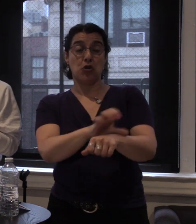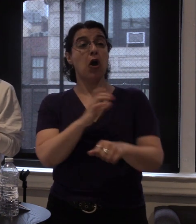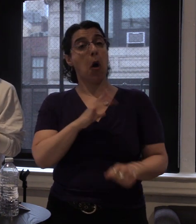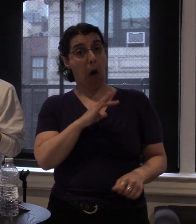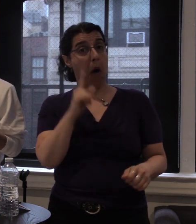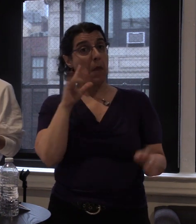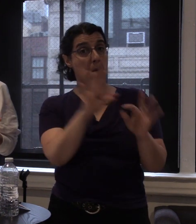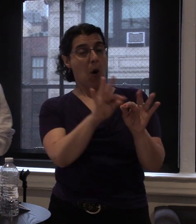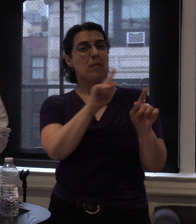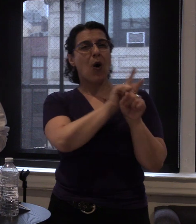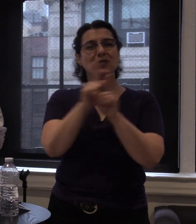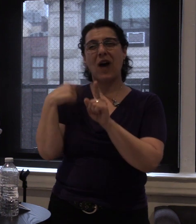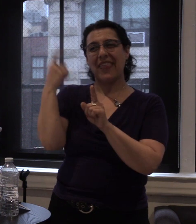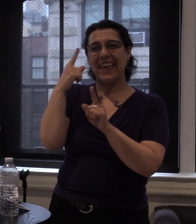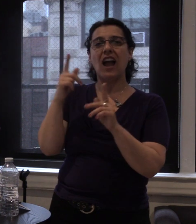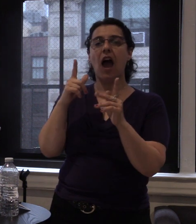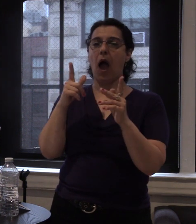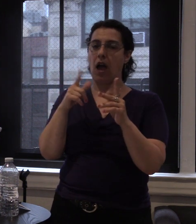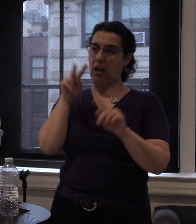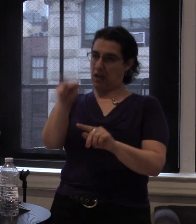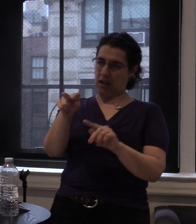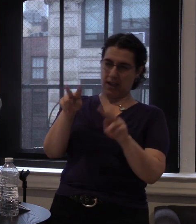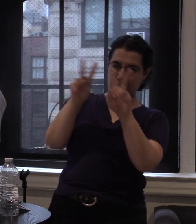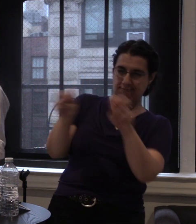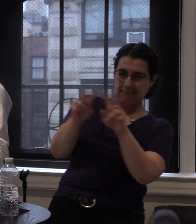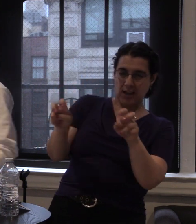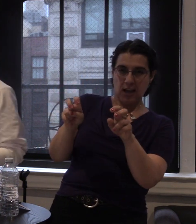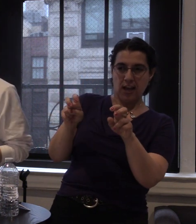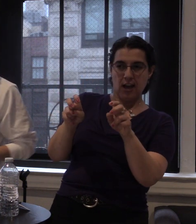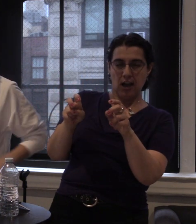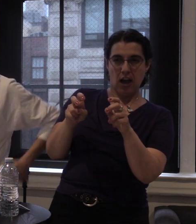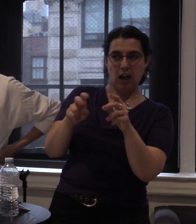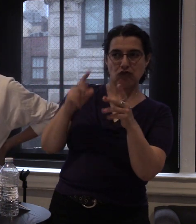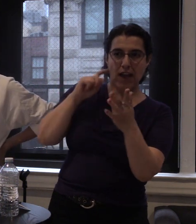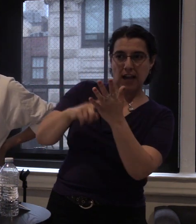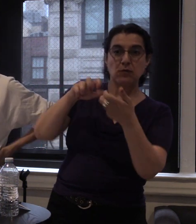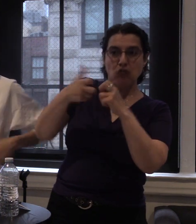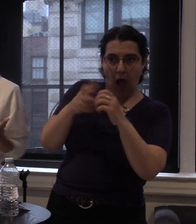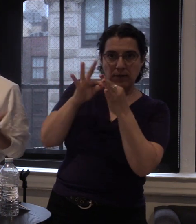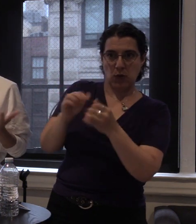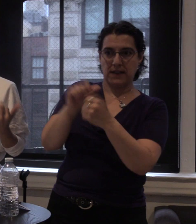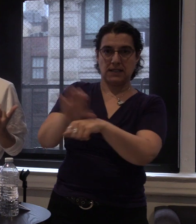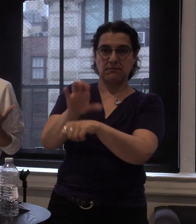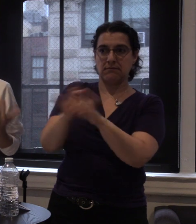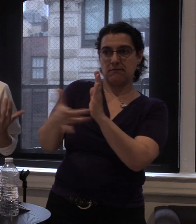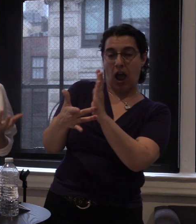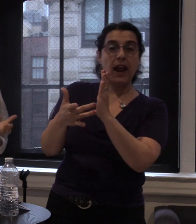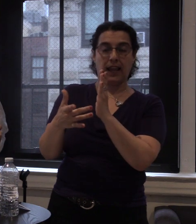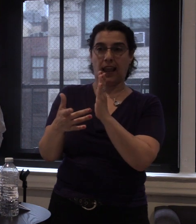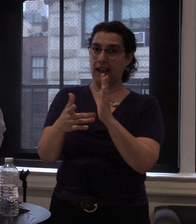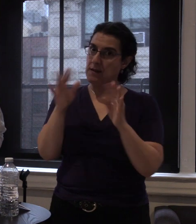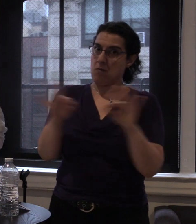that's important, I also think problematizing technology is equally important. Because tech is not